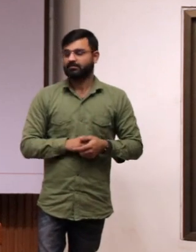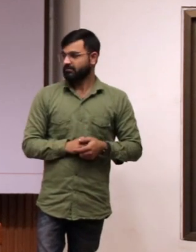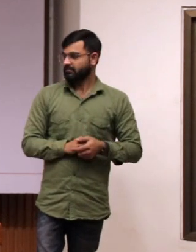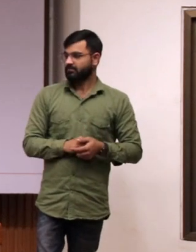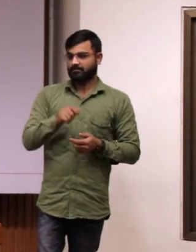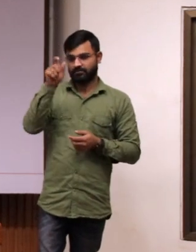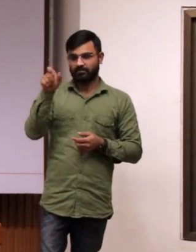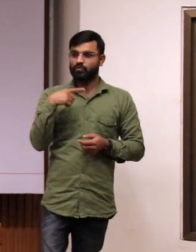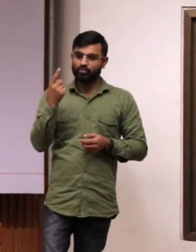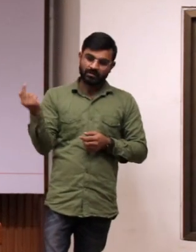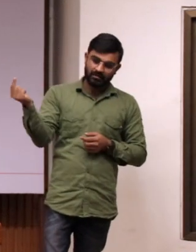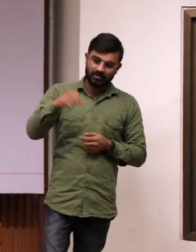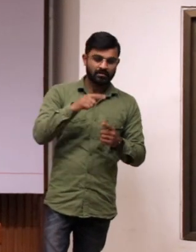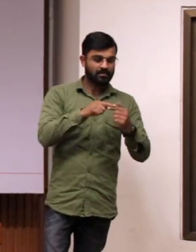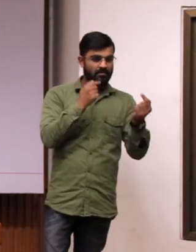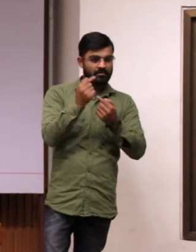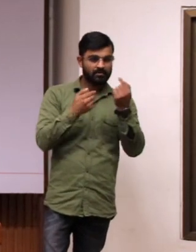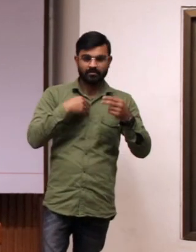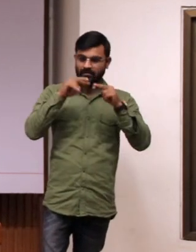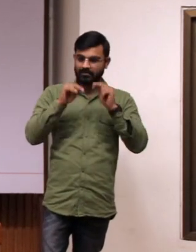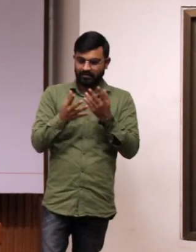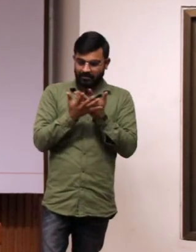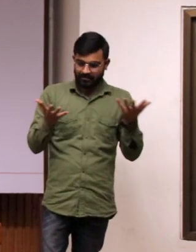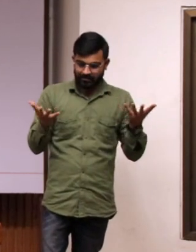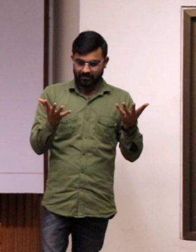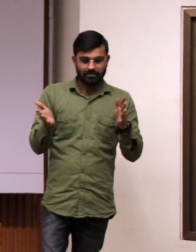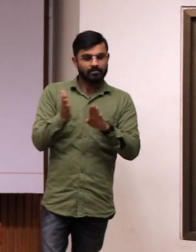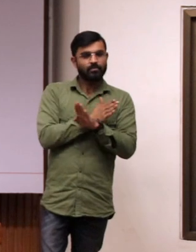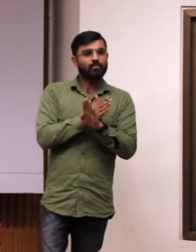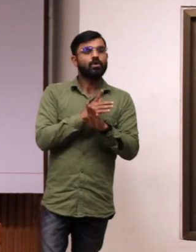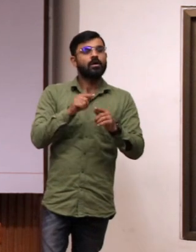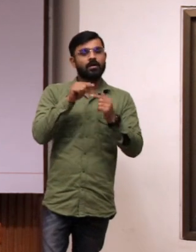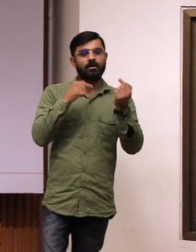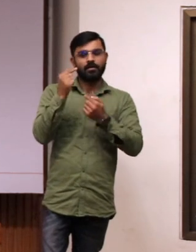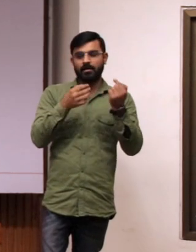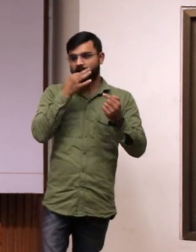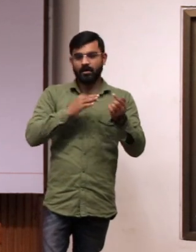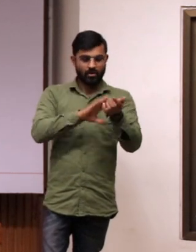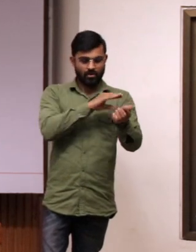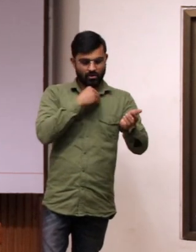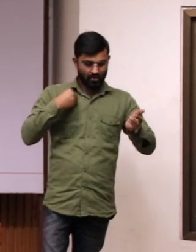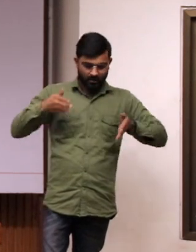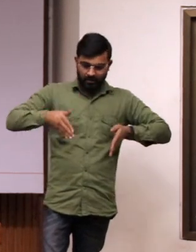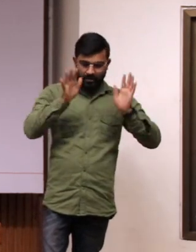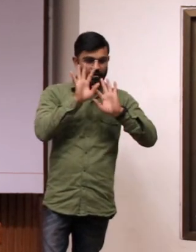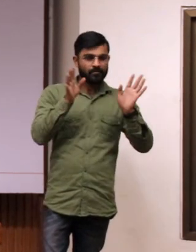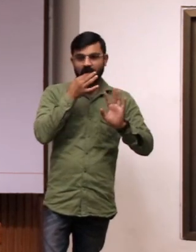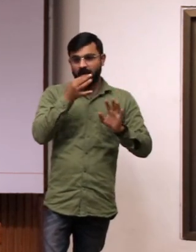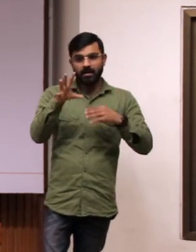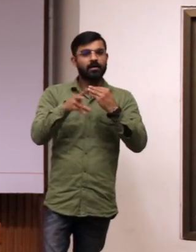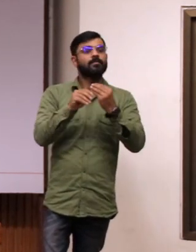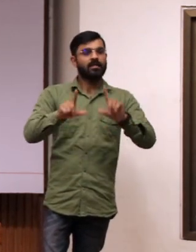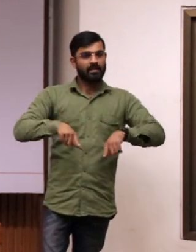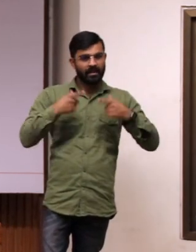your person who came here for vote that I need such and such thing before I'll vote. Don't ask hospital and road only. Please ask your